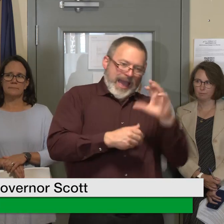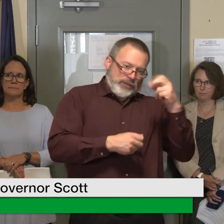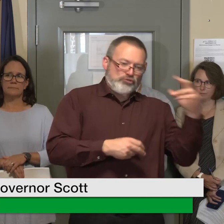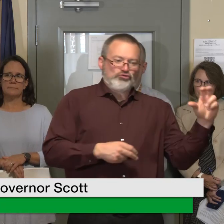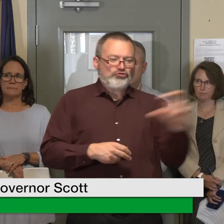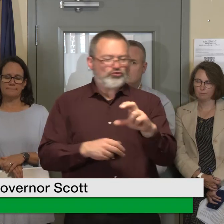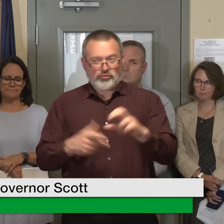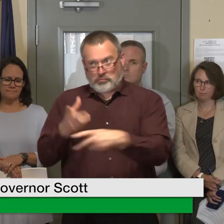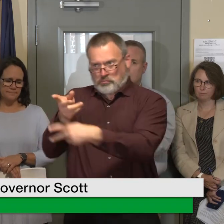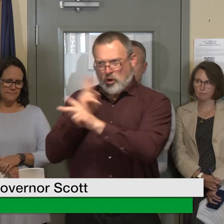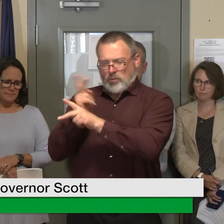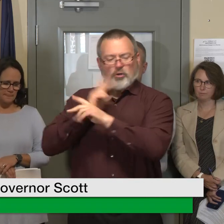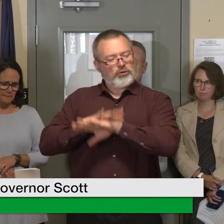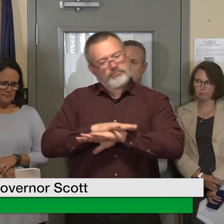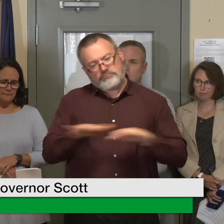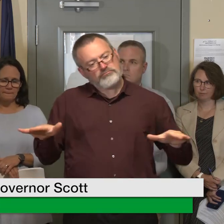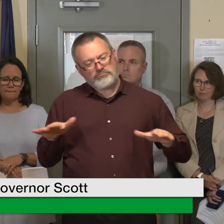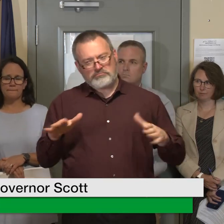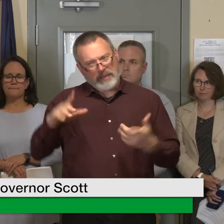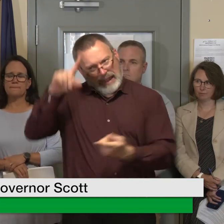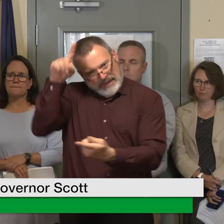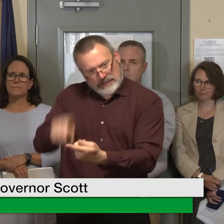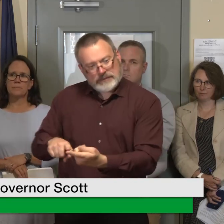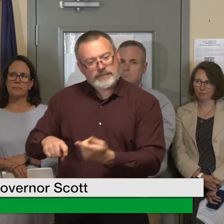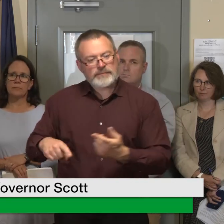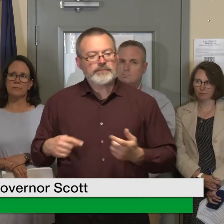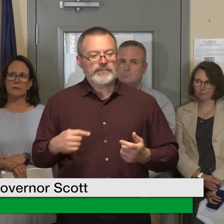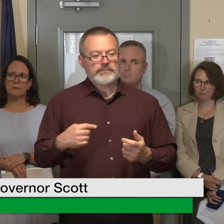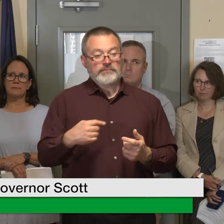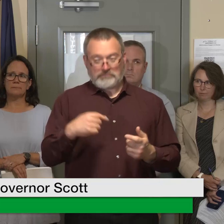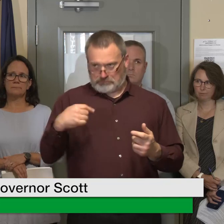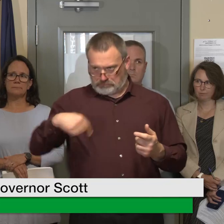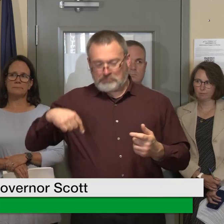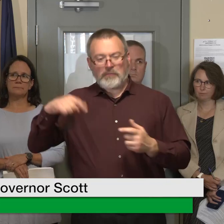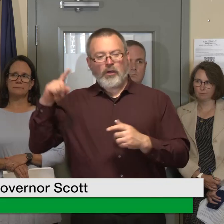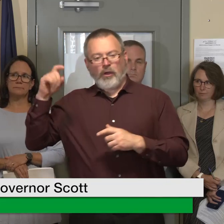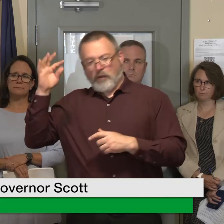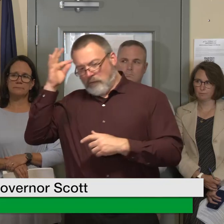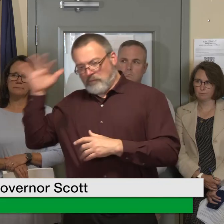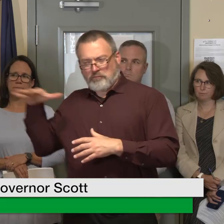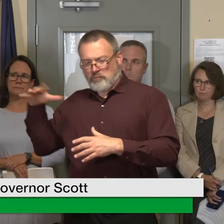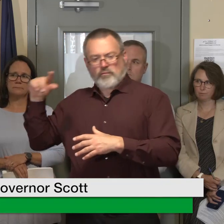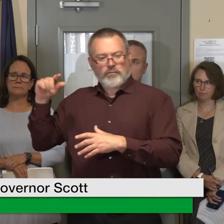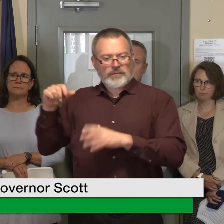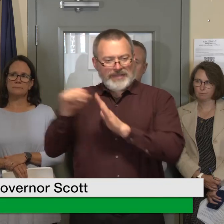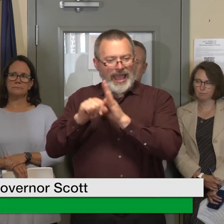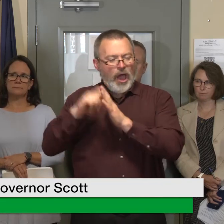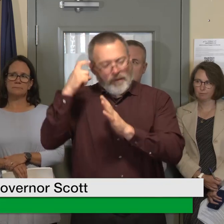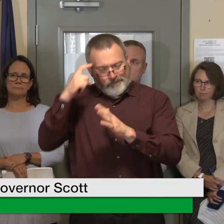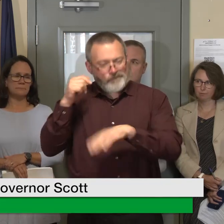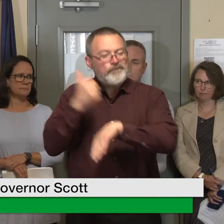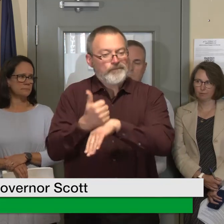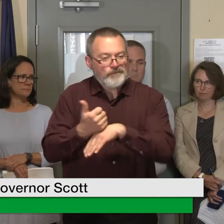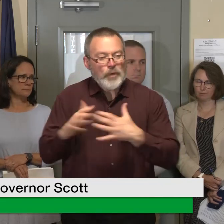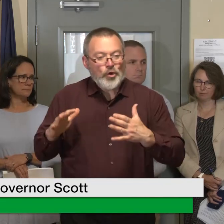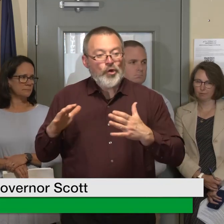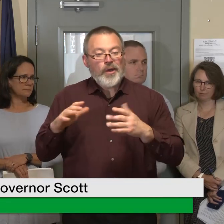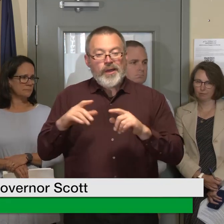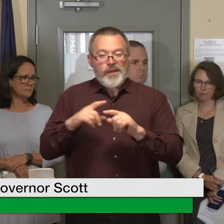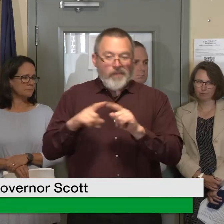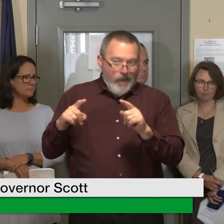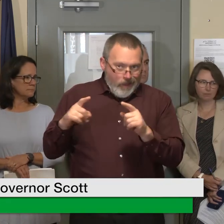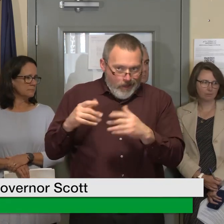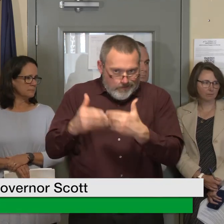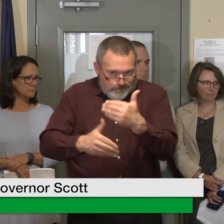money. We put something in place, but even that took a bit of a hit in the last legislative session.